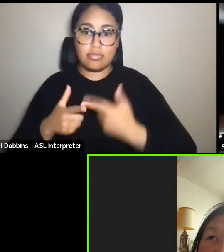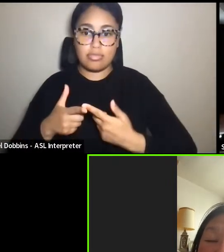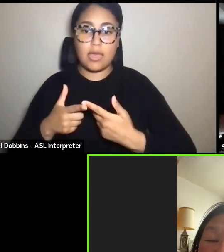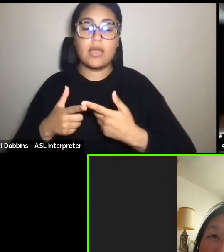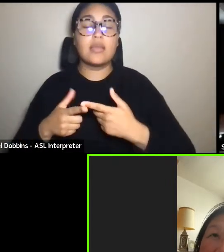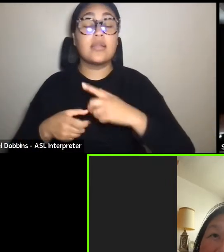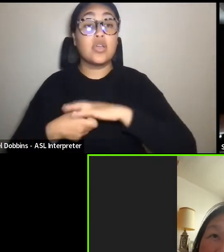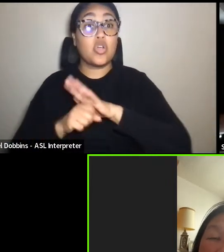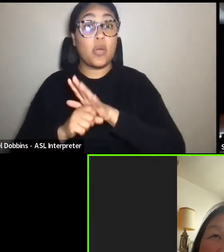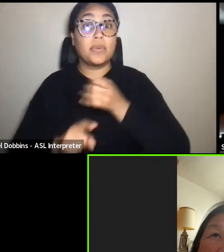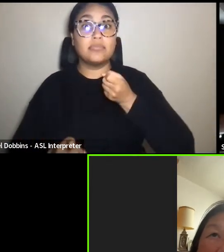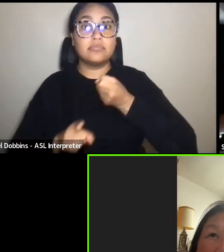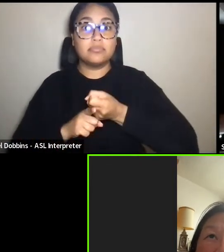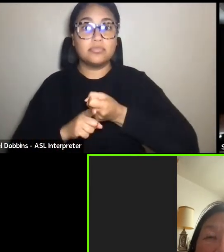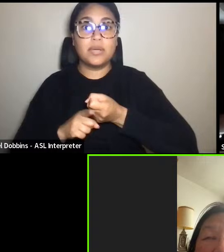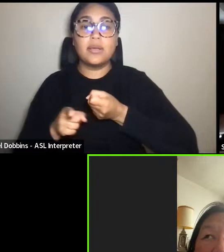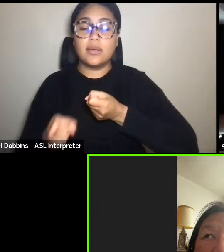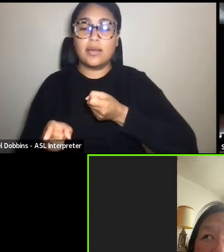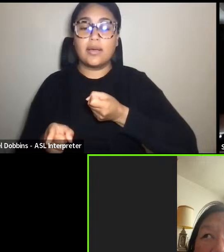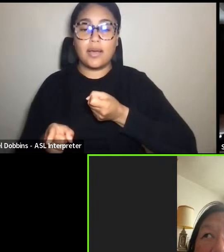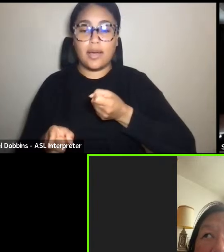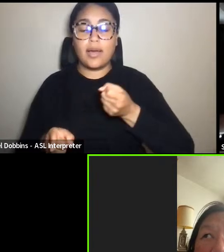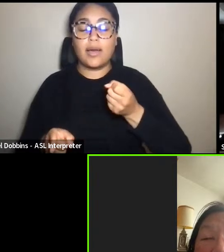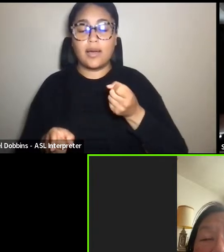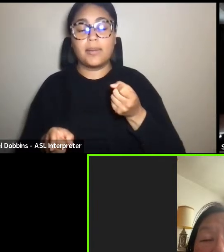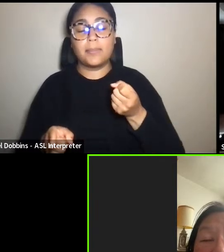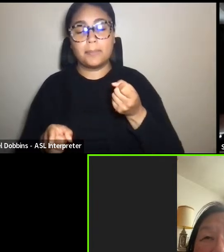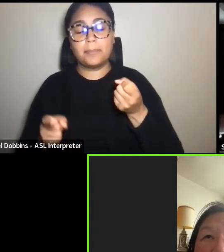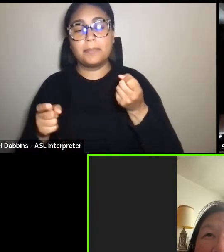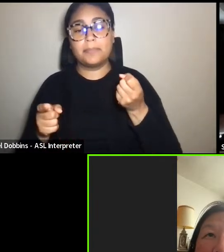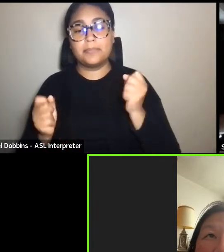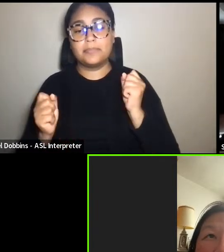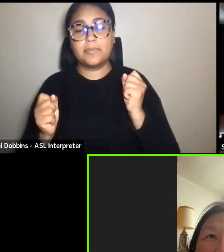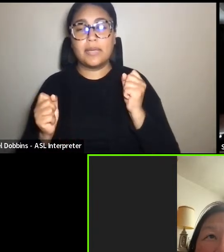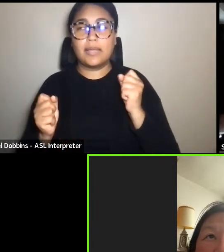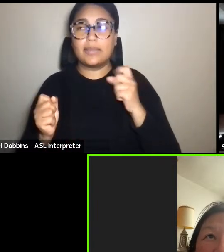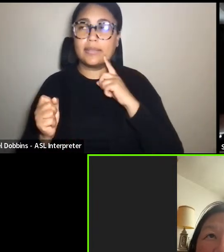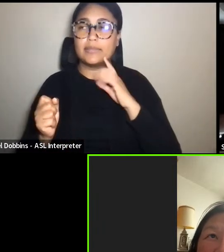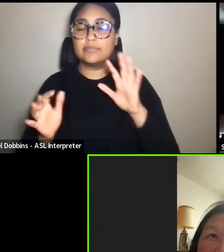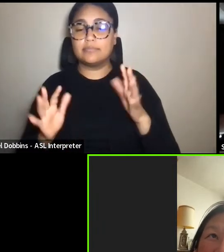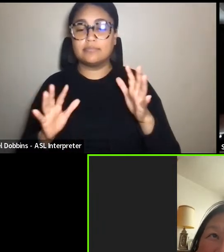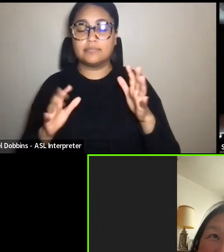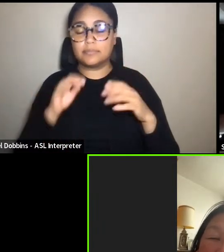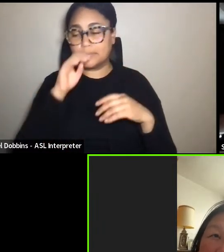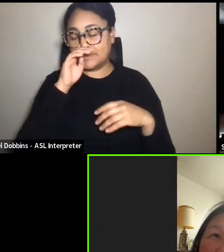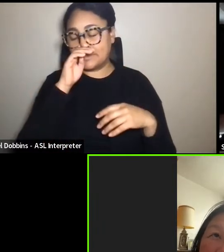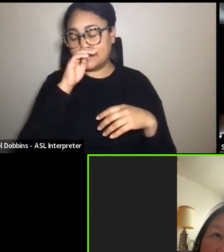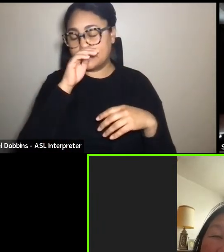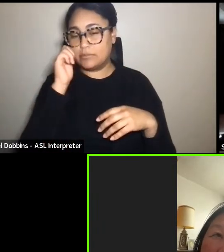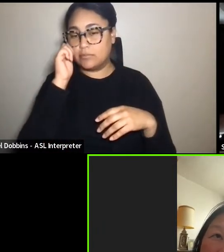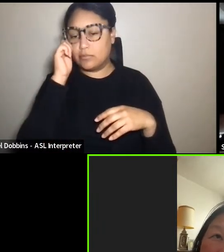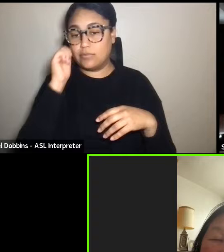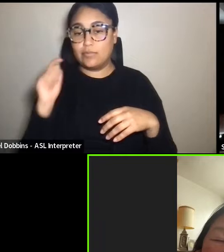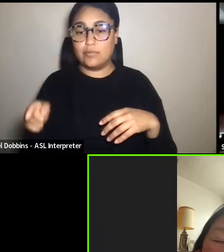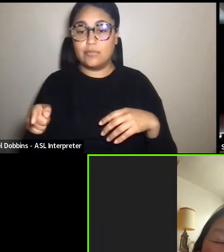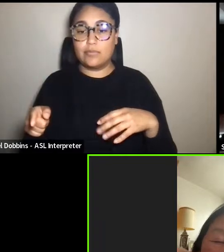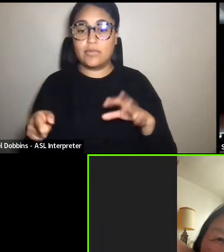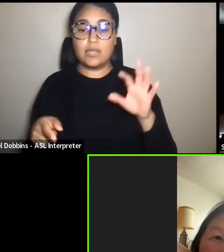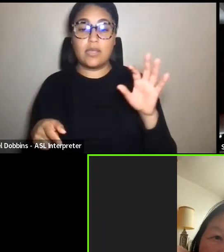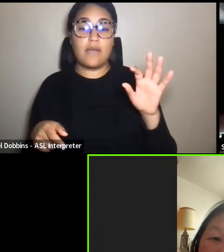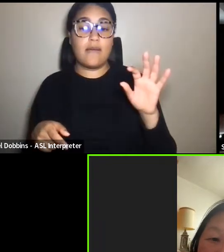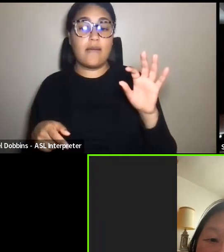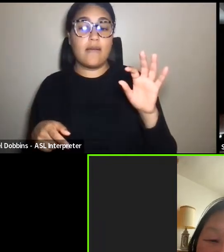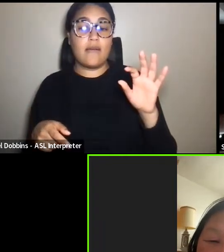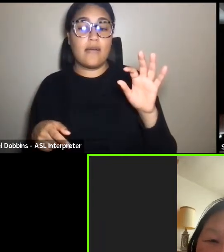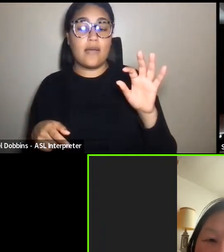the pandemic hit, I think the at least the Foster City, San Mateo